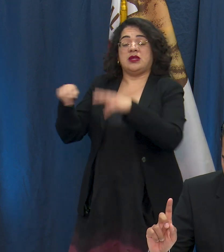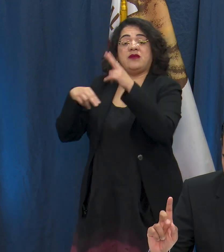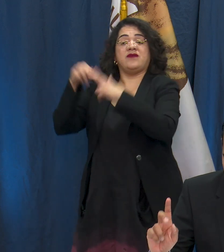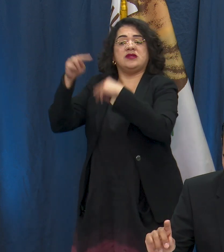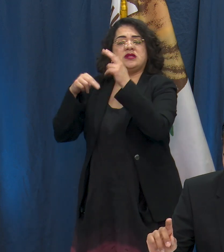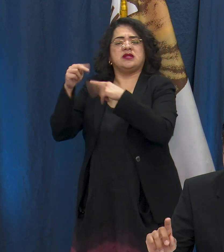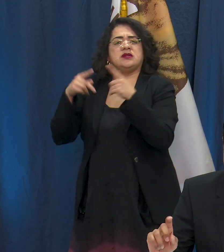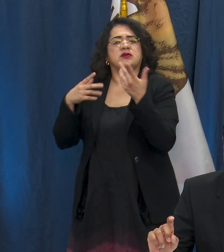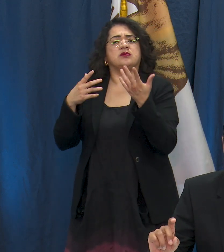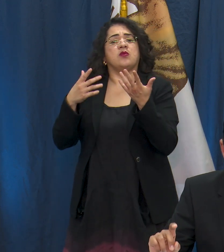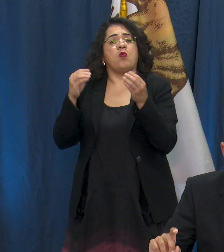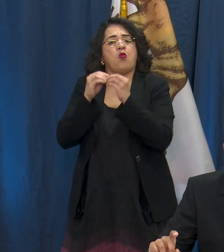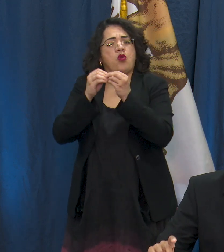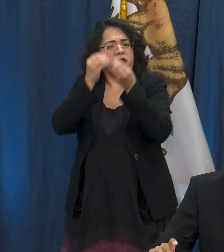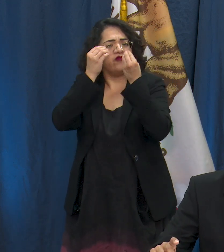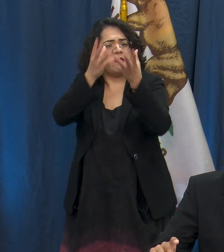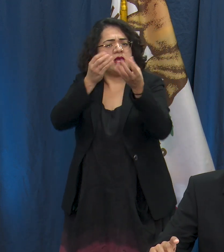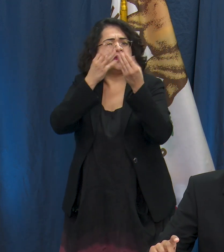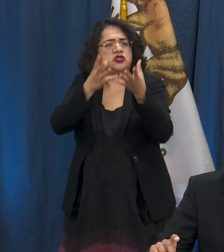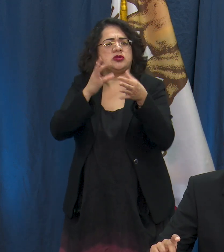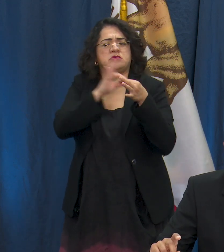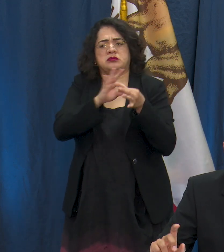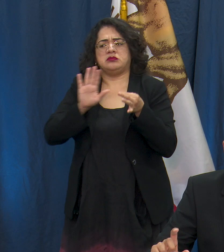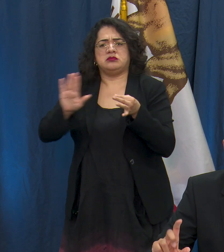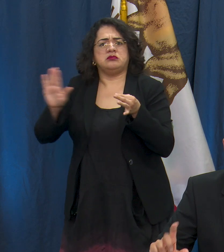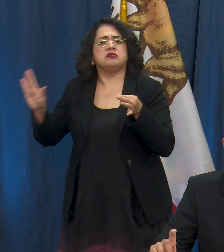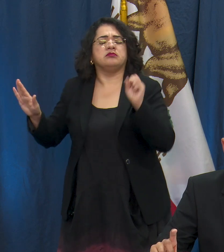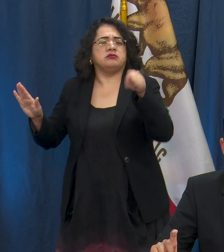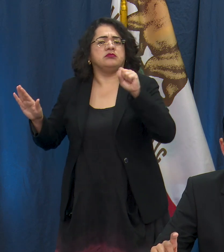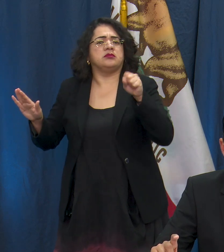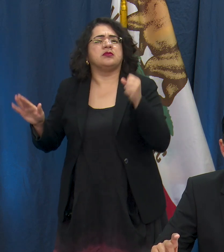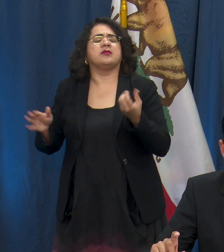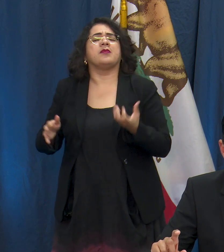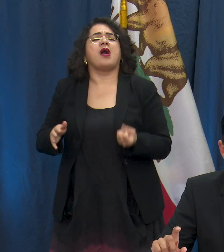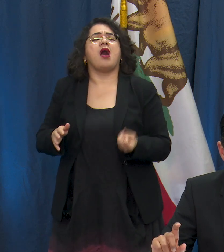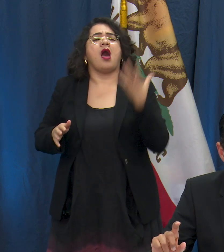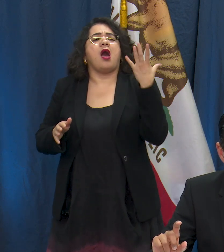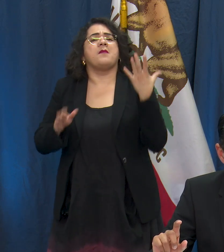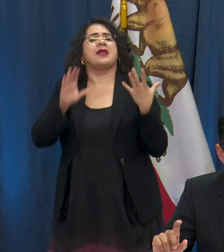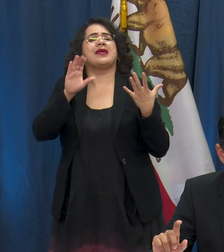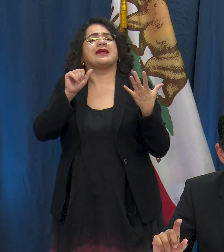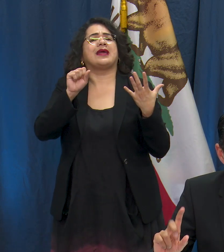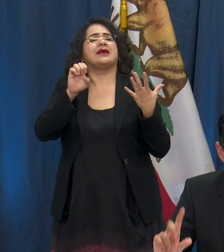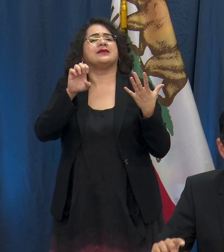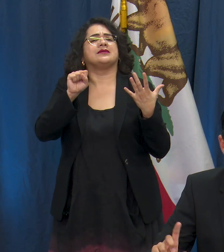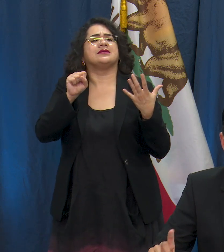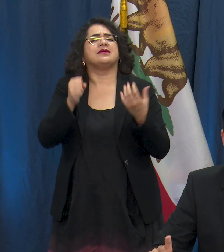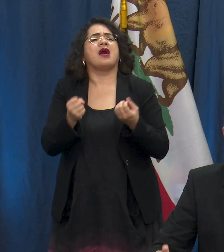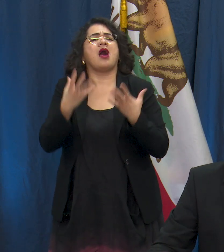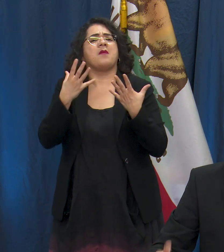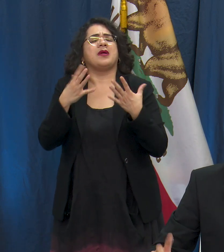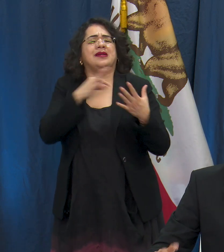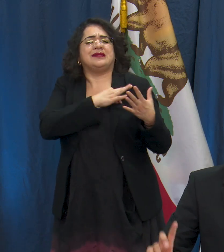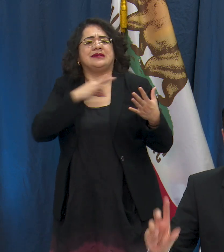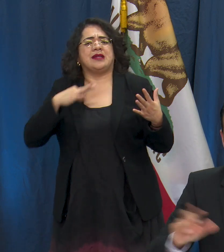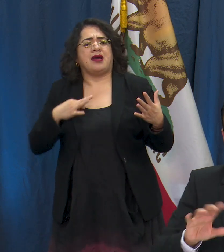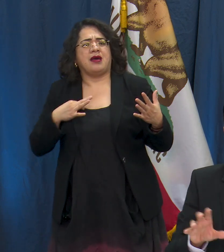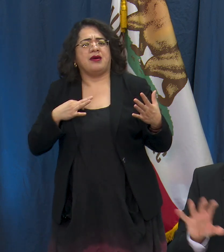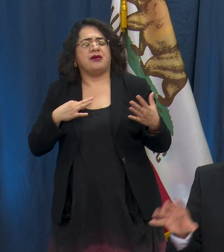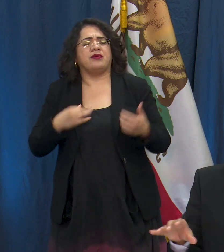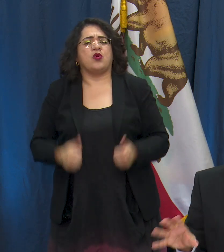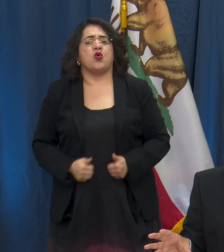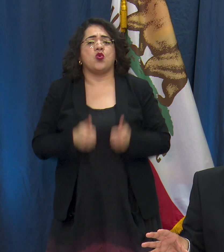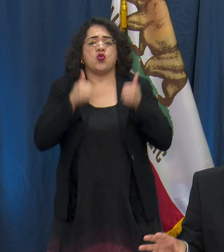we're going to find ways so that we can actually share the number of cases of staff and residents at